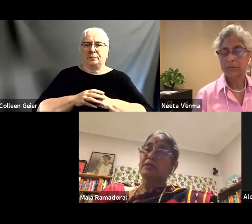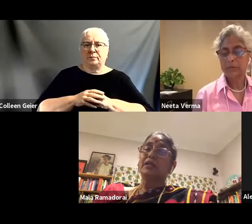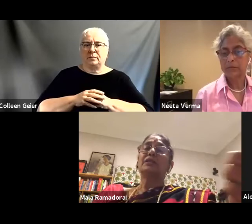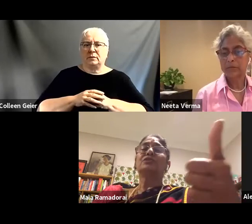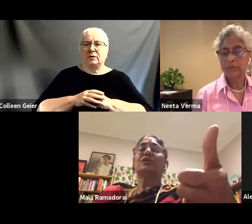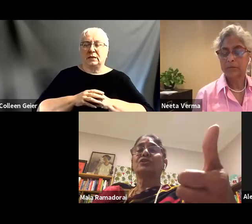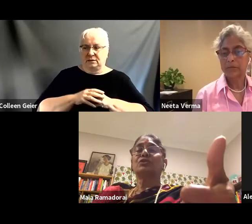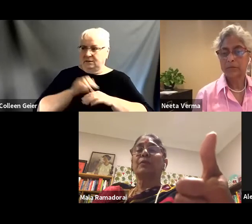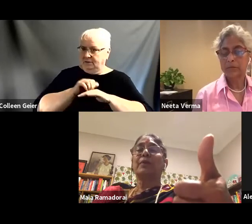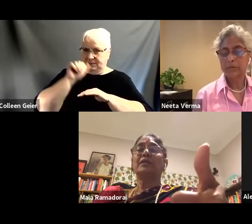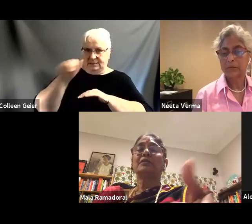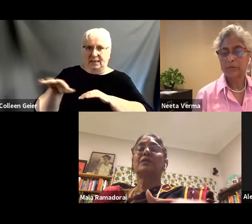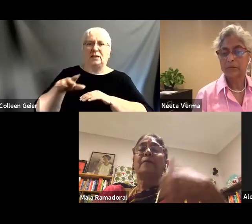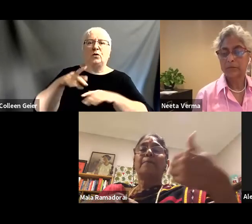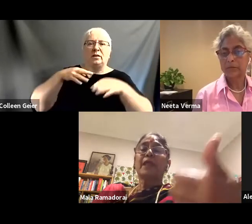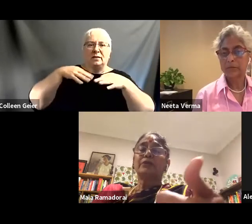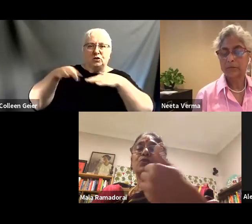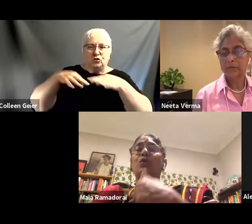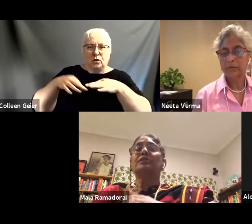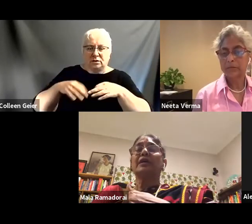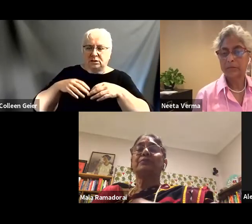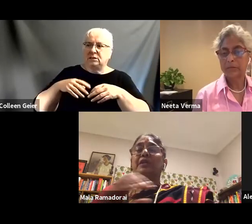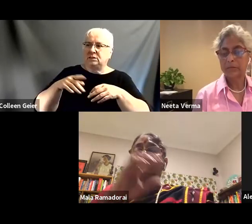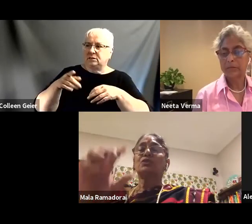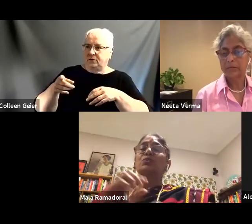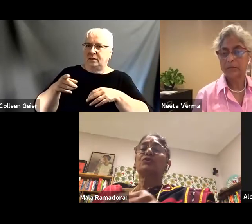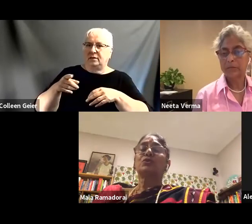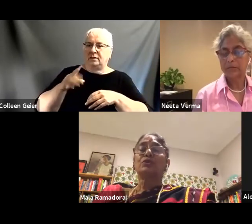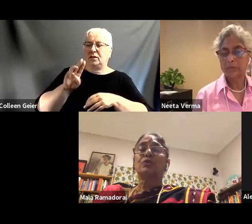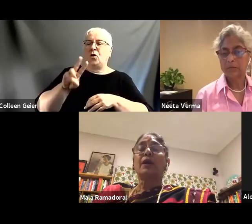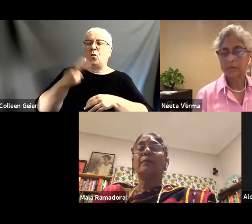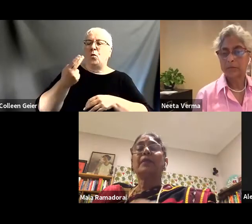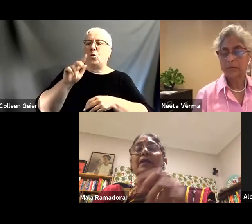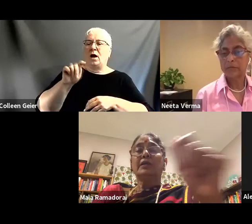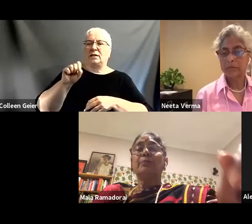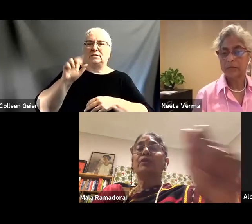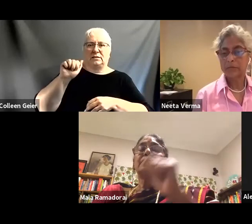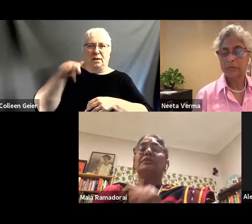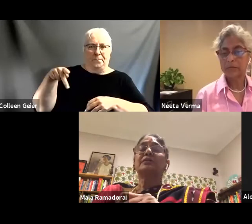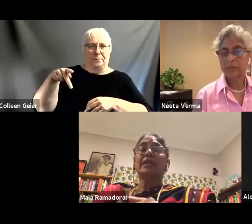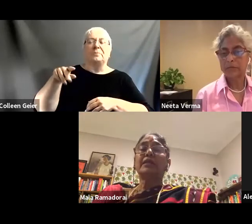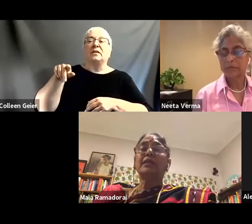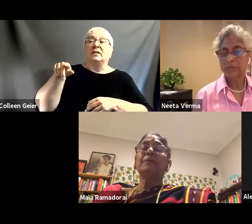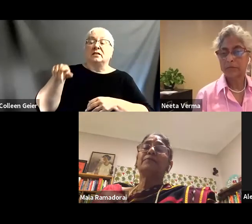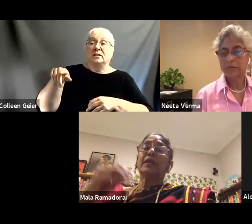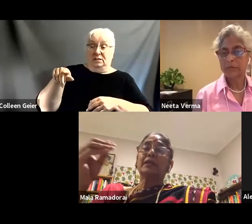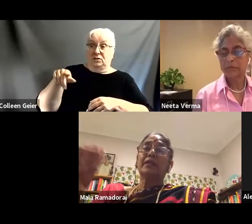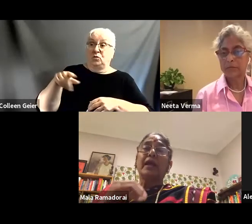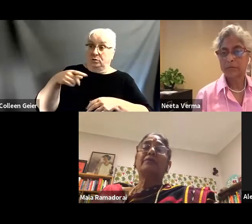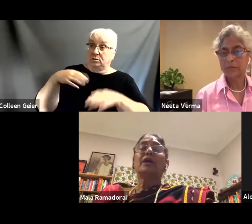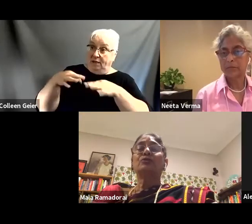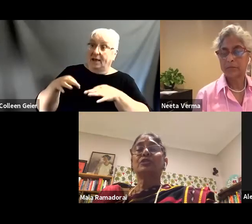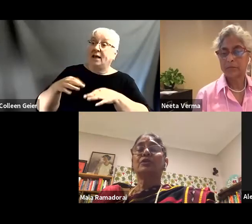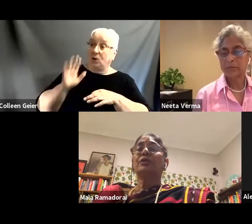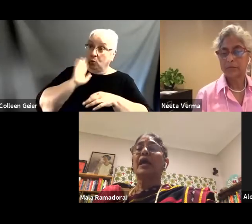they send instructions to the parents through WhatsApp saying this is what is going to come, keep all these things ready. Then